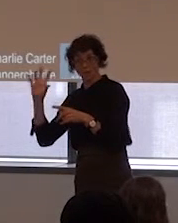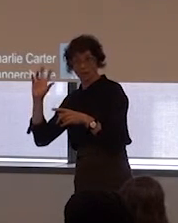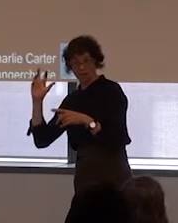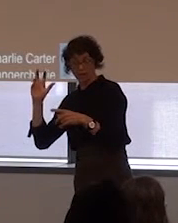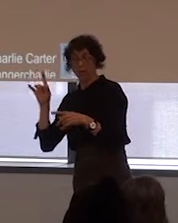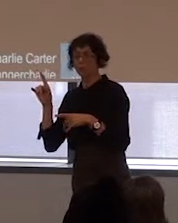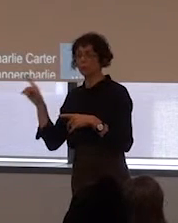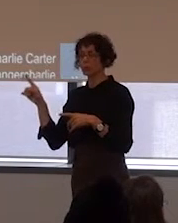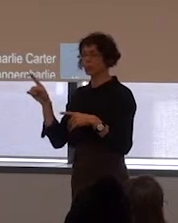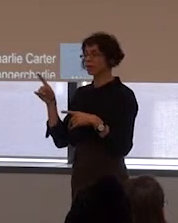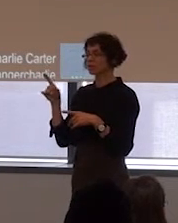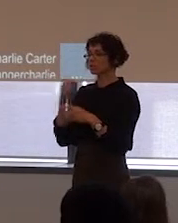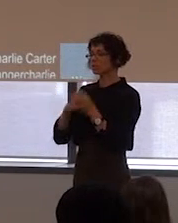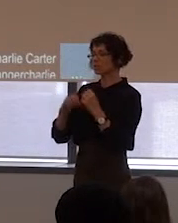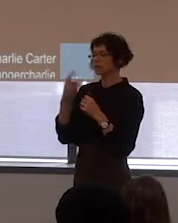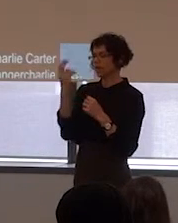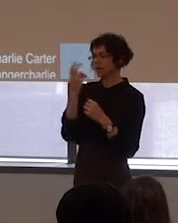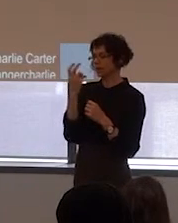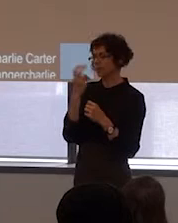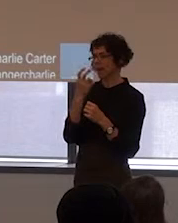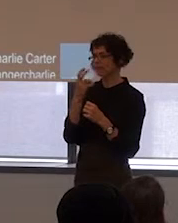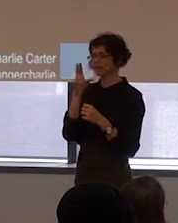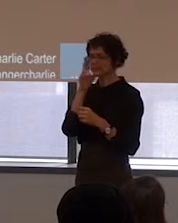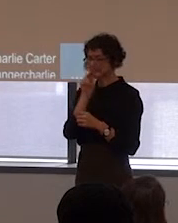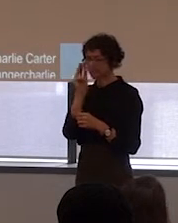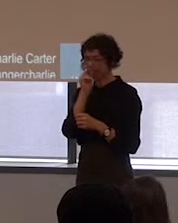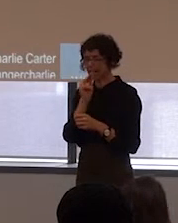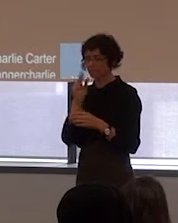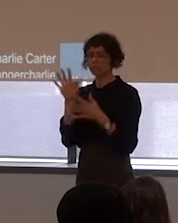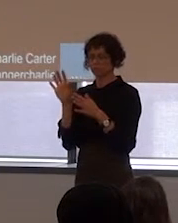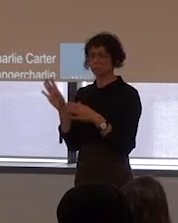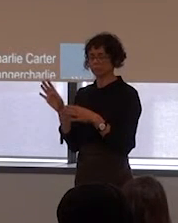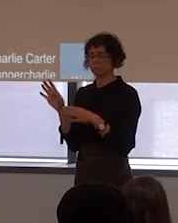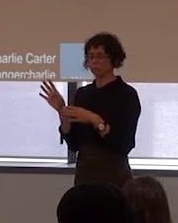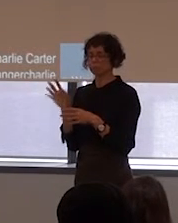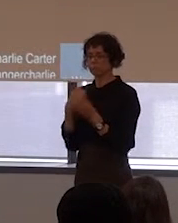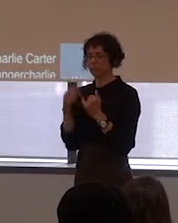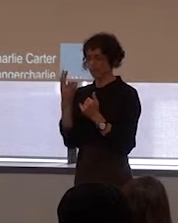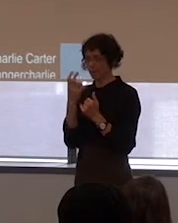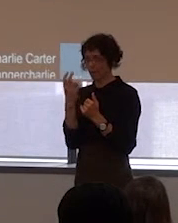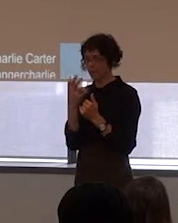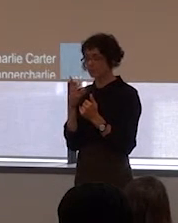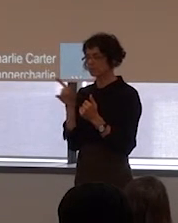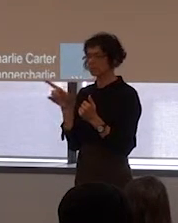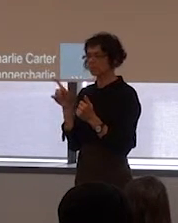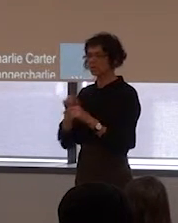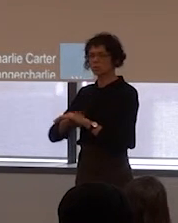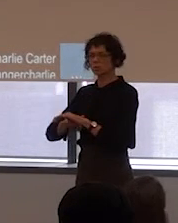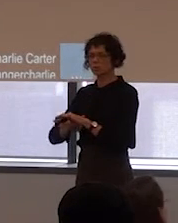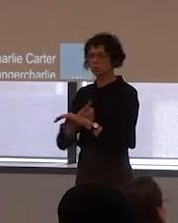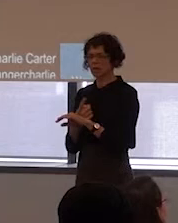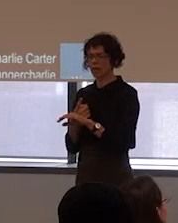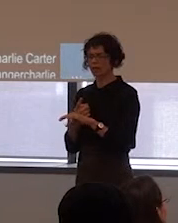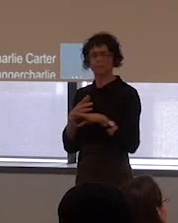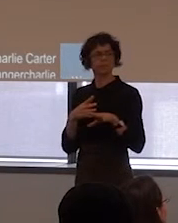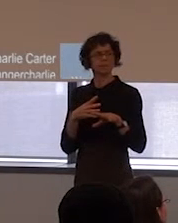She became blind in her late, teenage years, I believe. So in that regard, it's too late to kind of pick up on